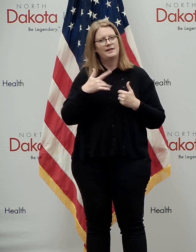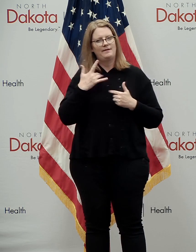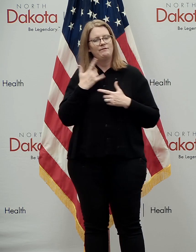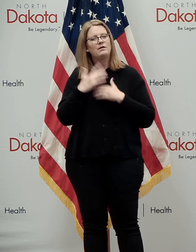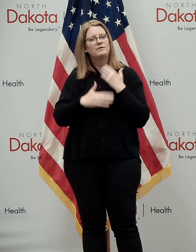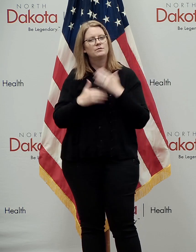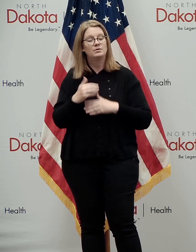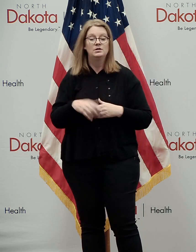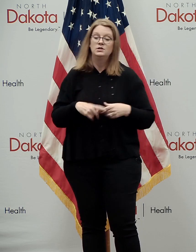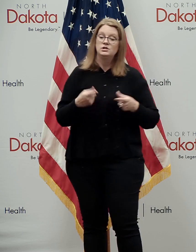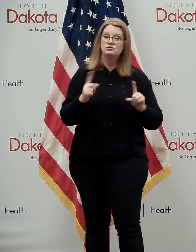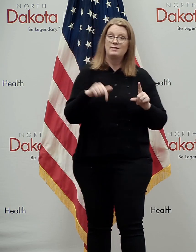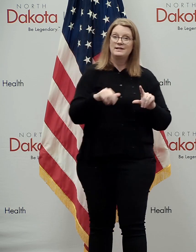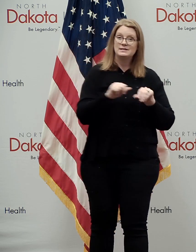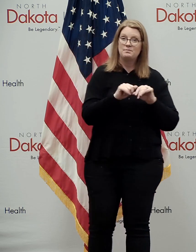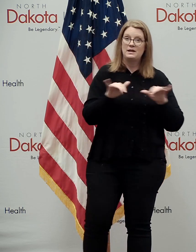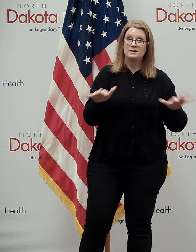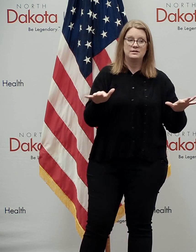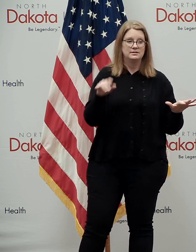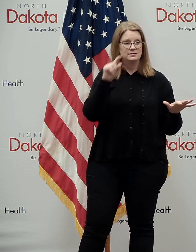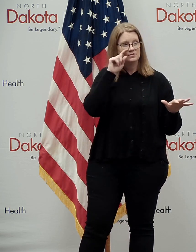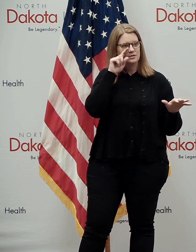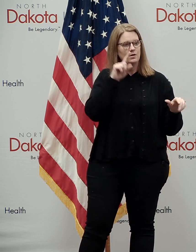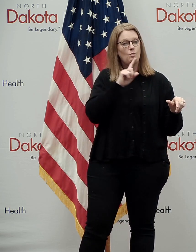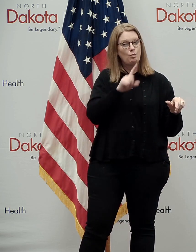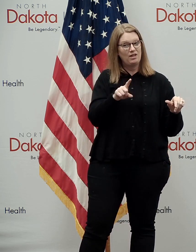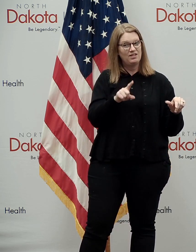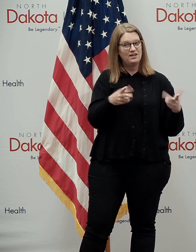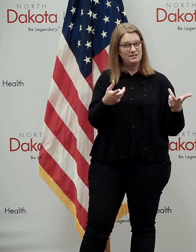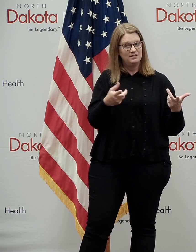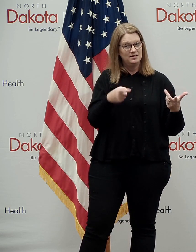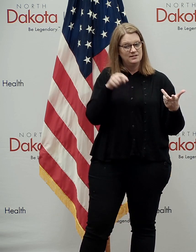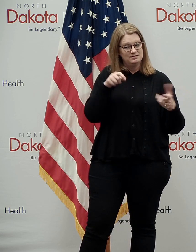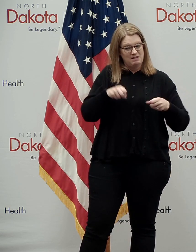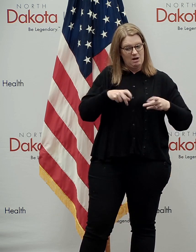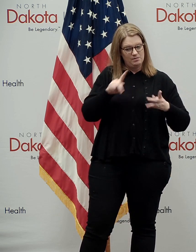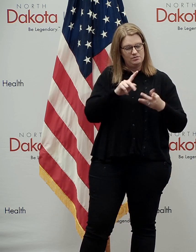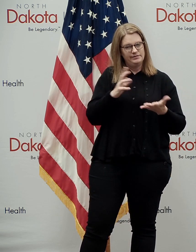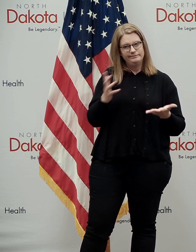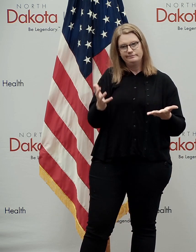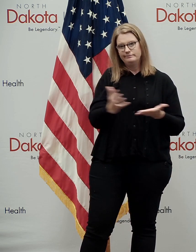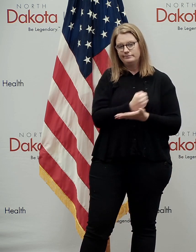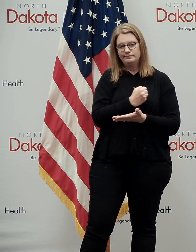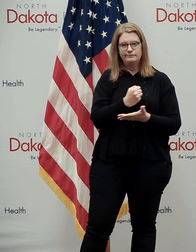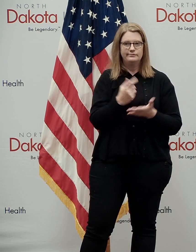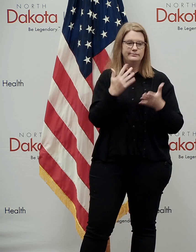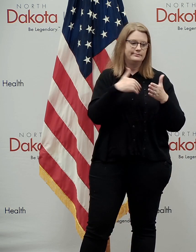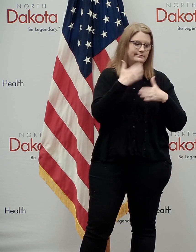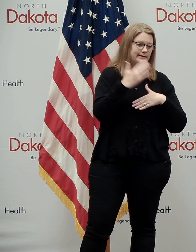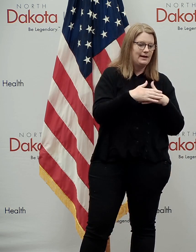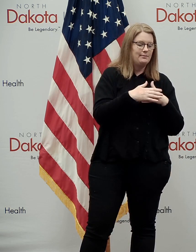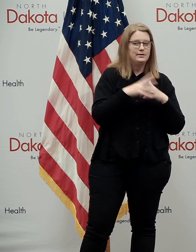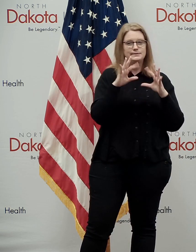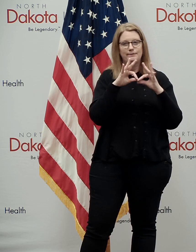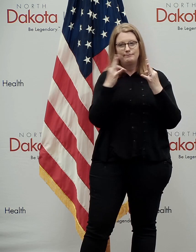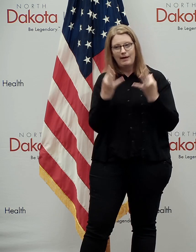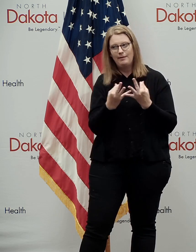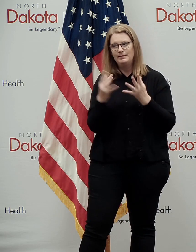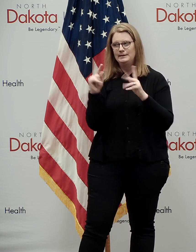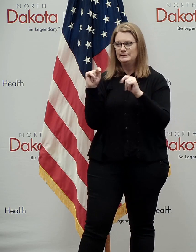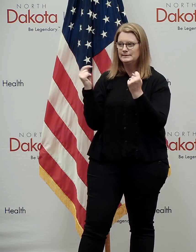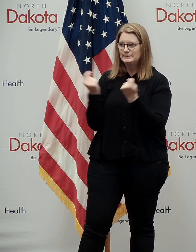time of this pandemic, there's so many opportunities for us as individuals, as neighbors, as family members, as team members at